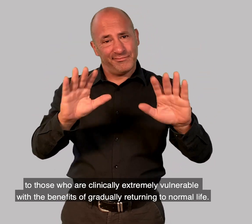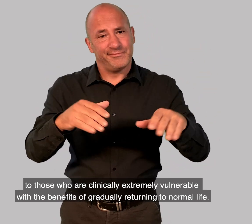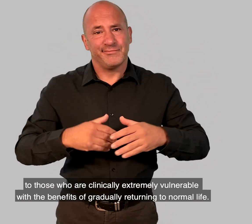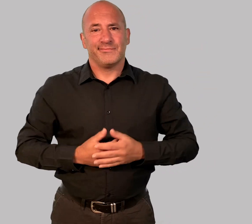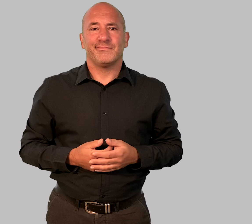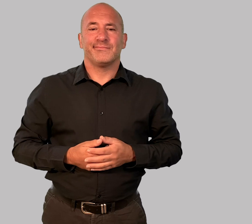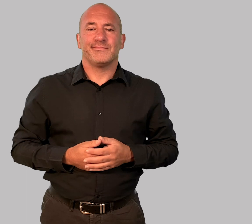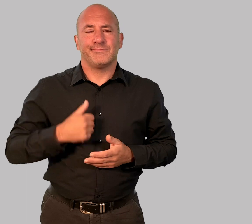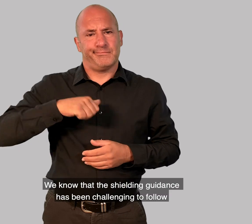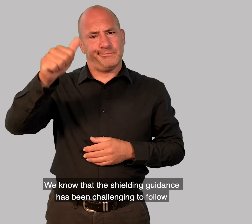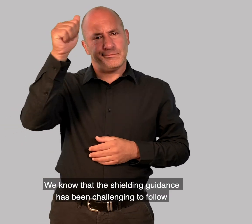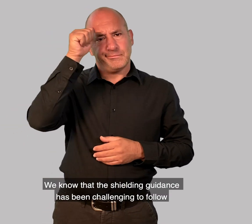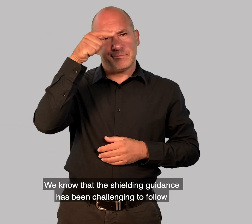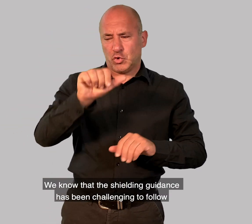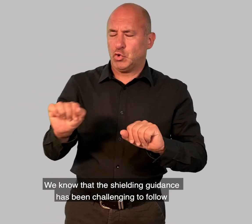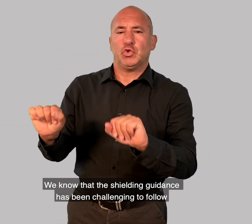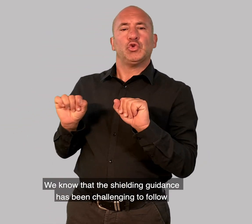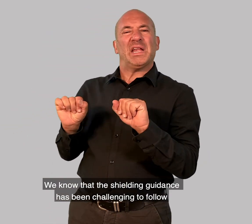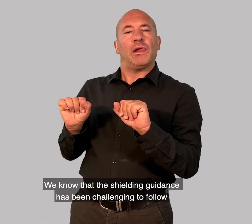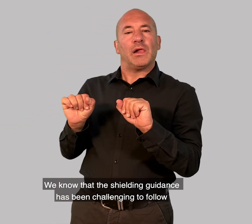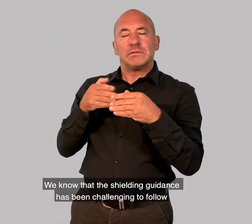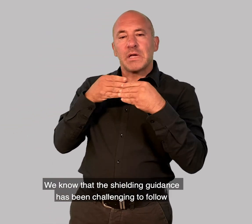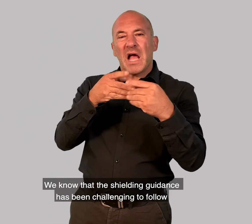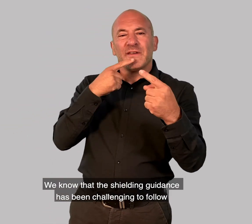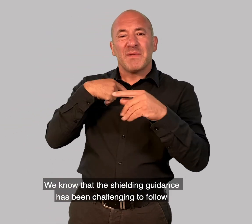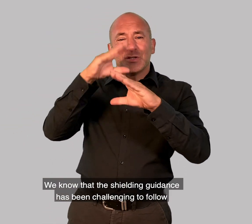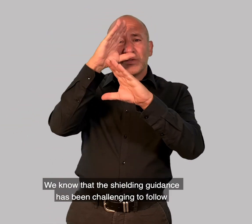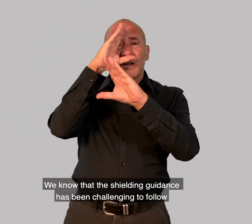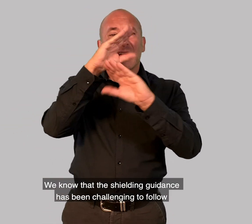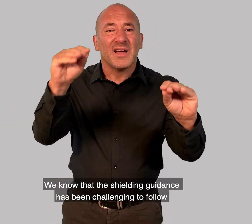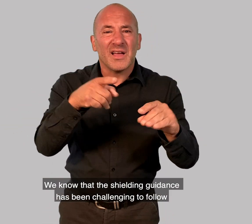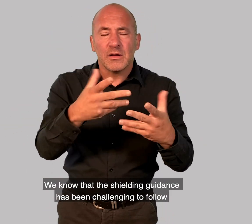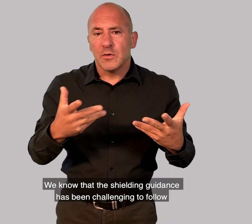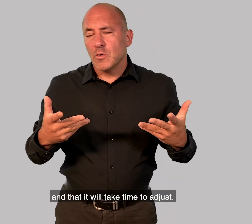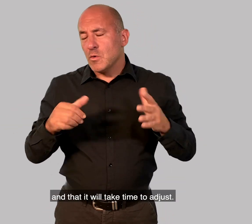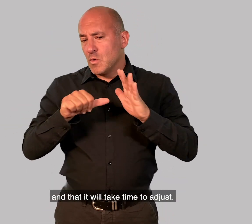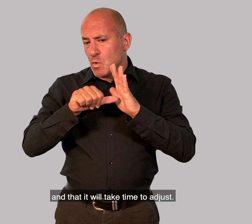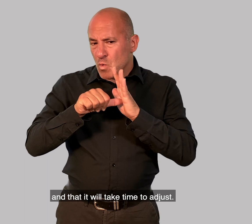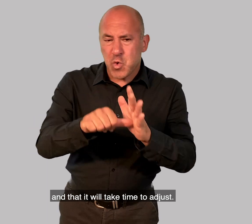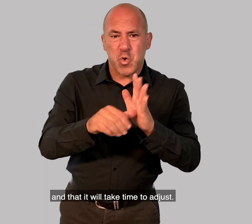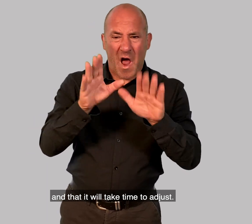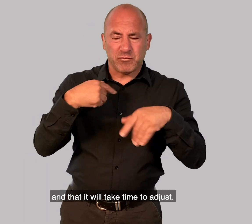We know that the shielding guidance has been challenging to follow and that it will take time to